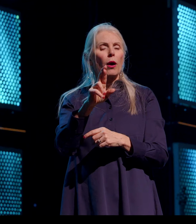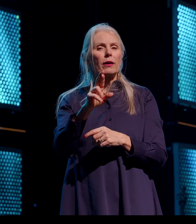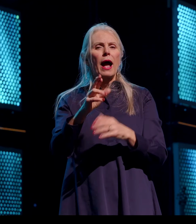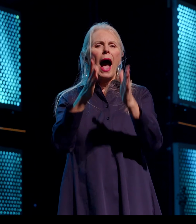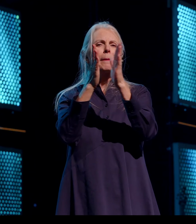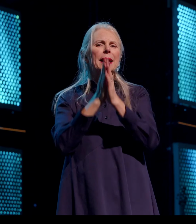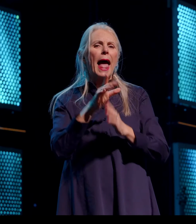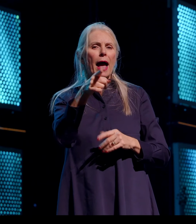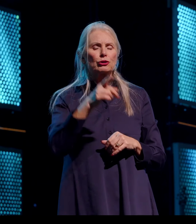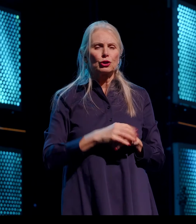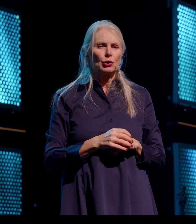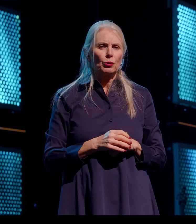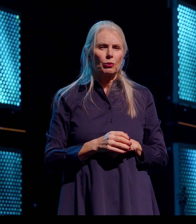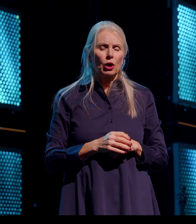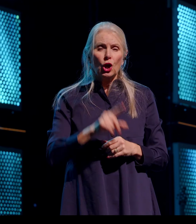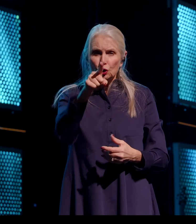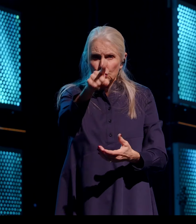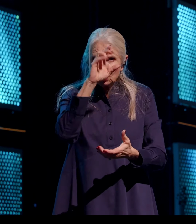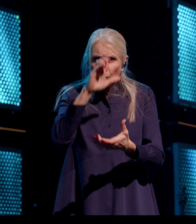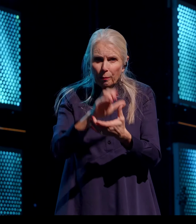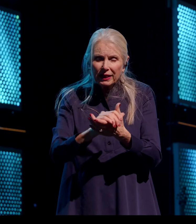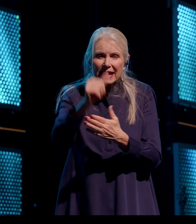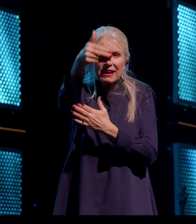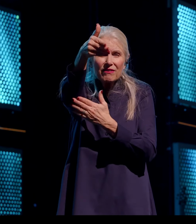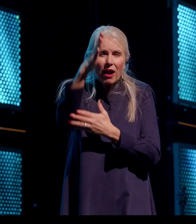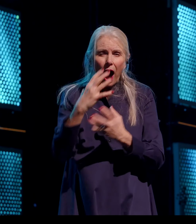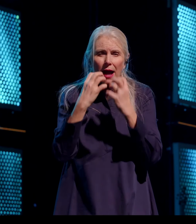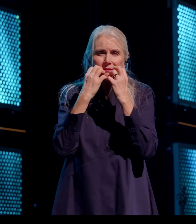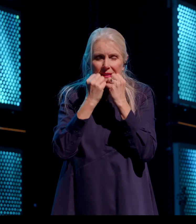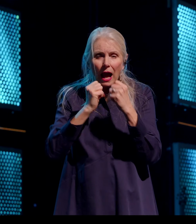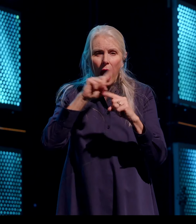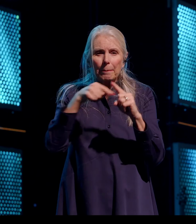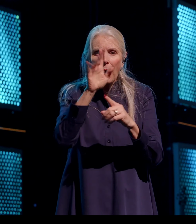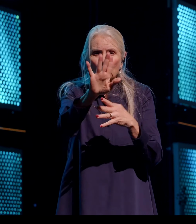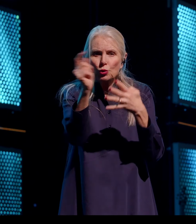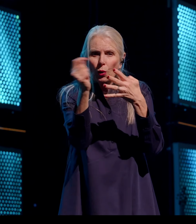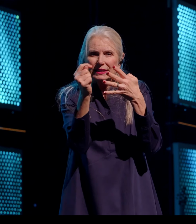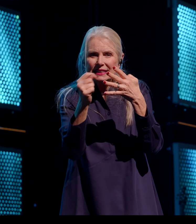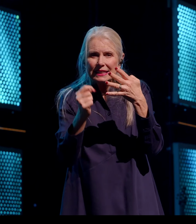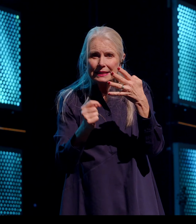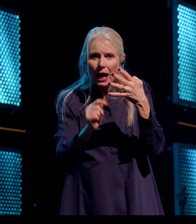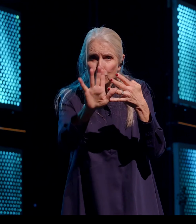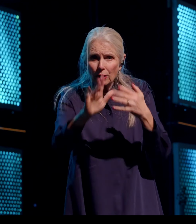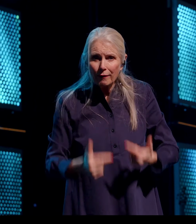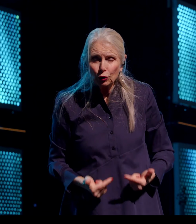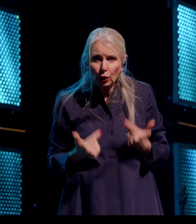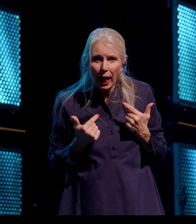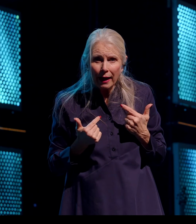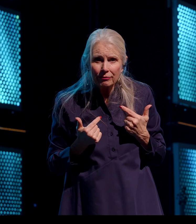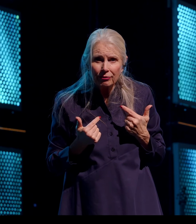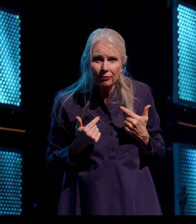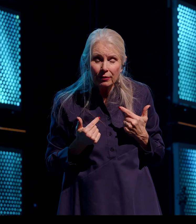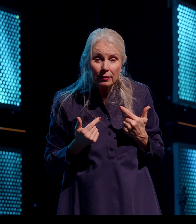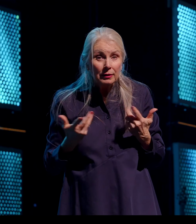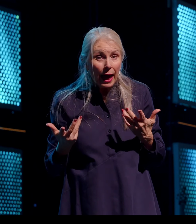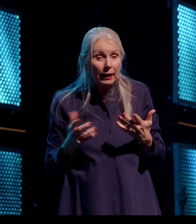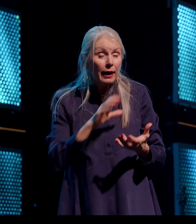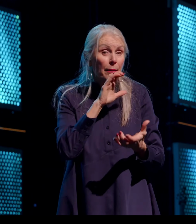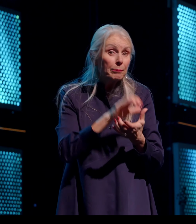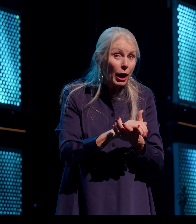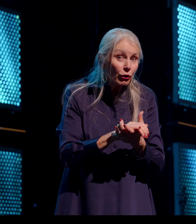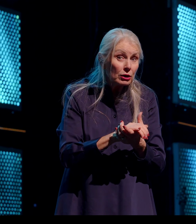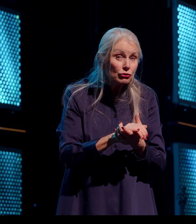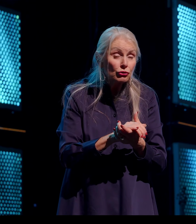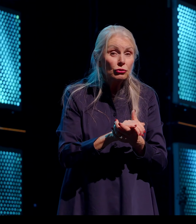of your life? Yes. You know, like if you're going to get married, who you should marry, where you work, where you